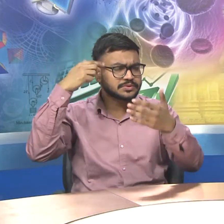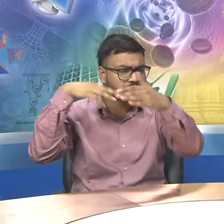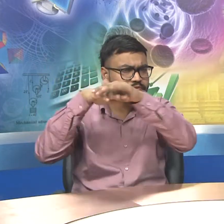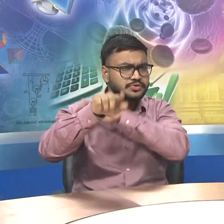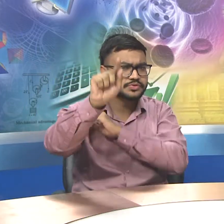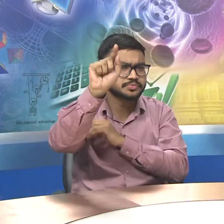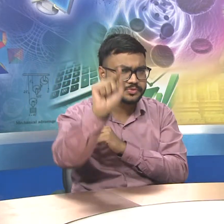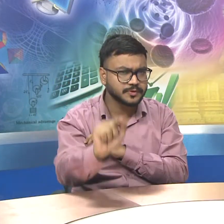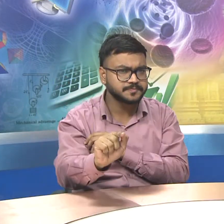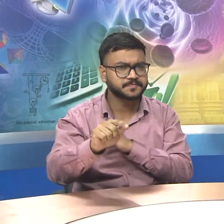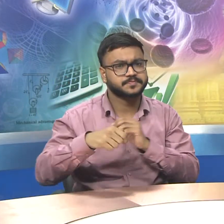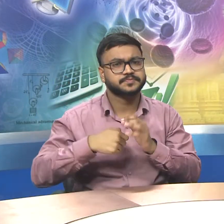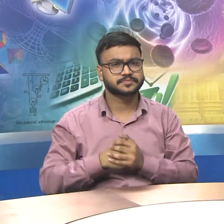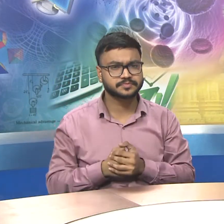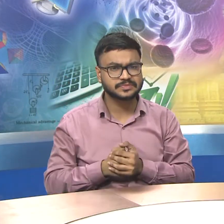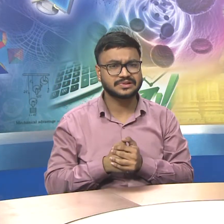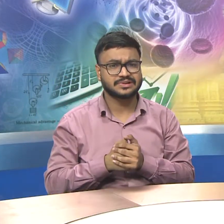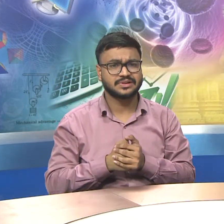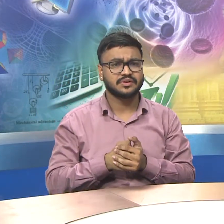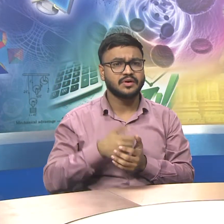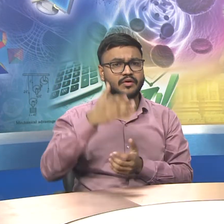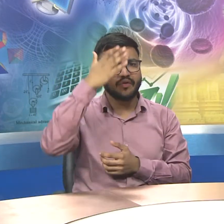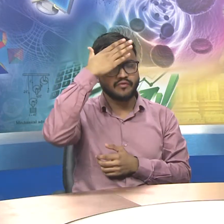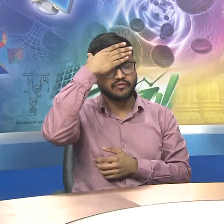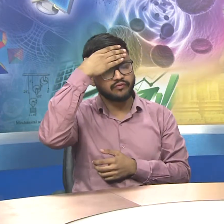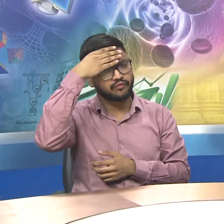which location is near head level.